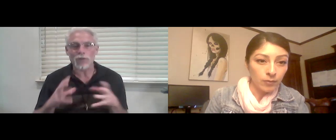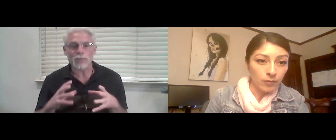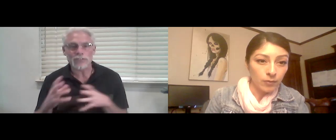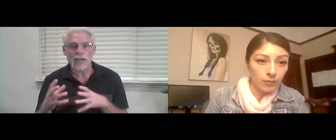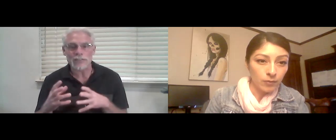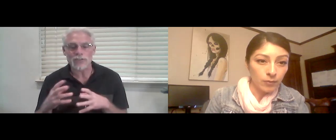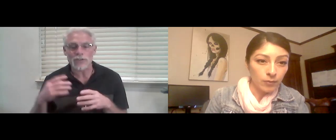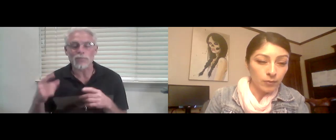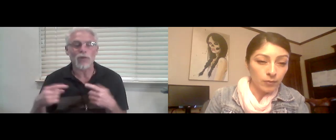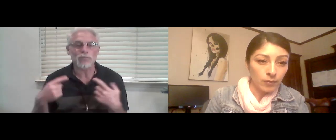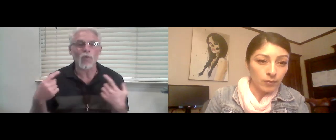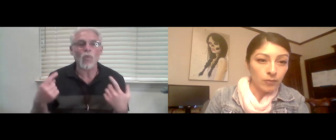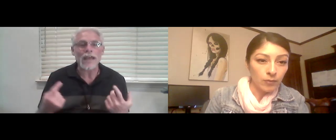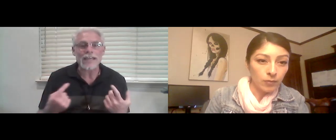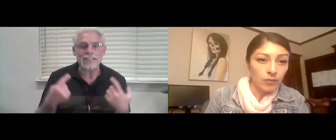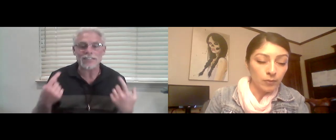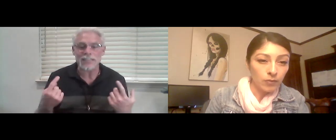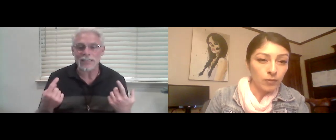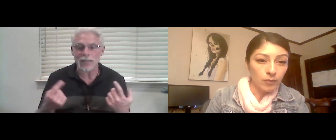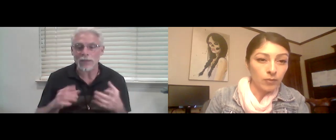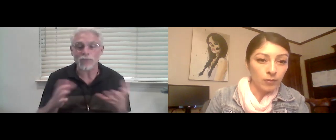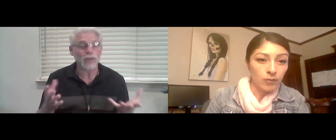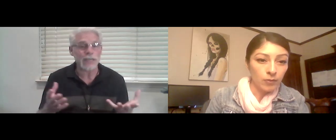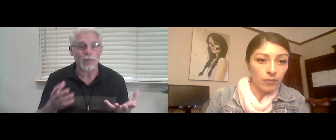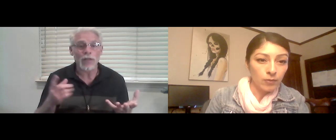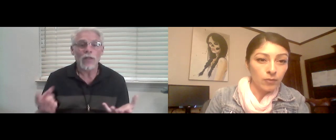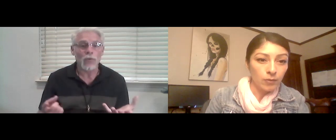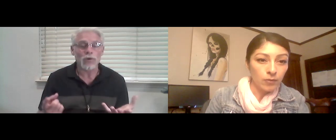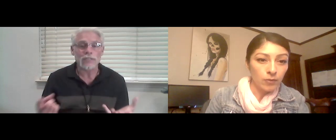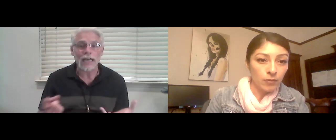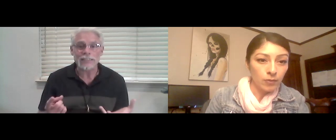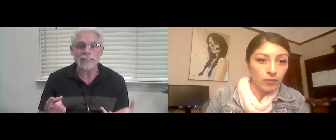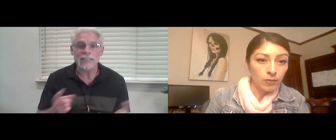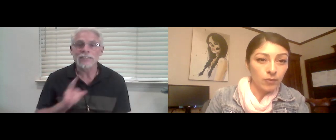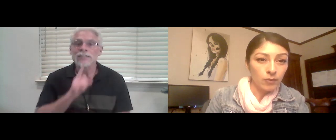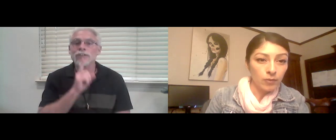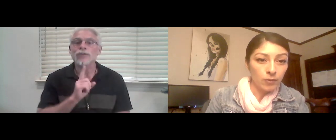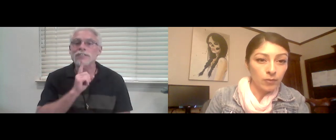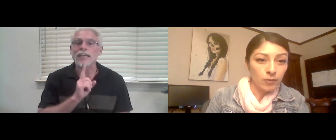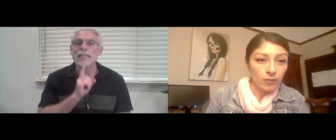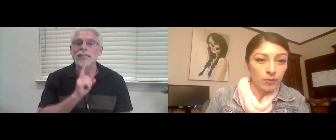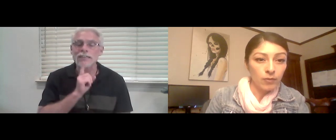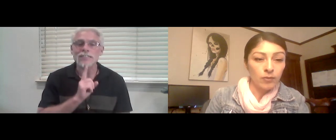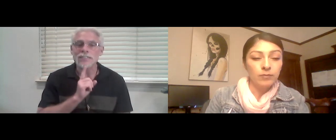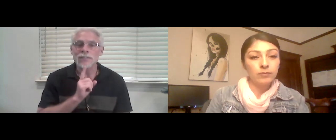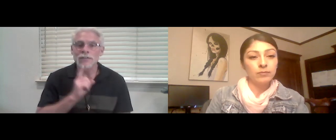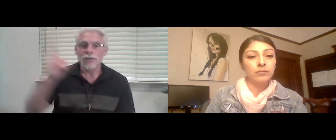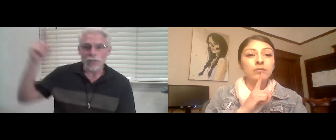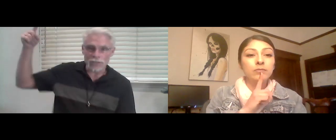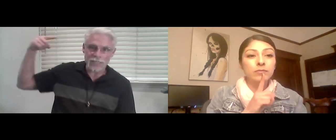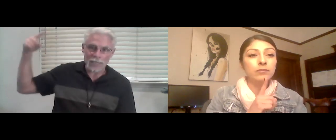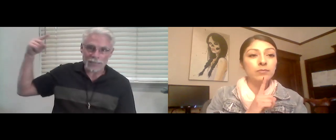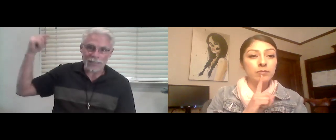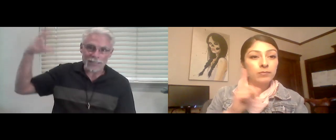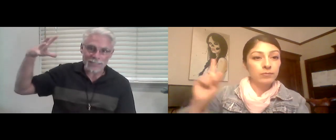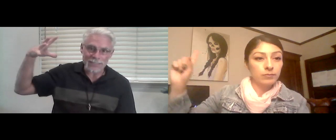have multiple signs, or there's multiple ways to say something. For example, the word light. You can say it like this. You can